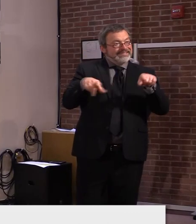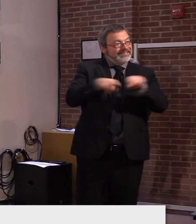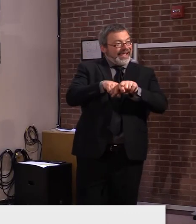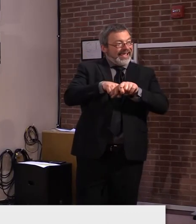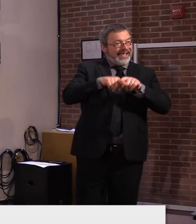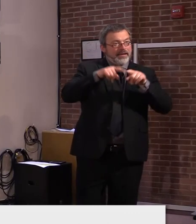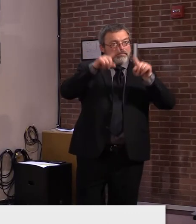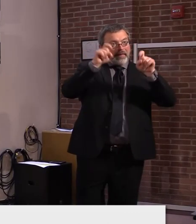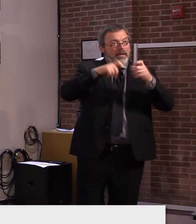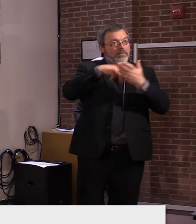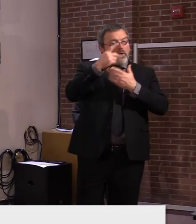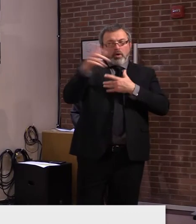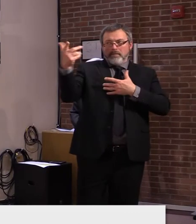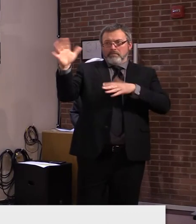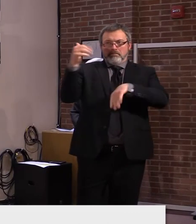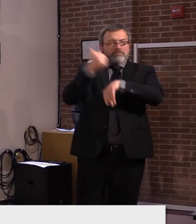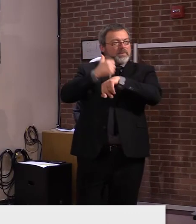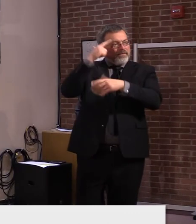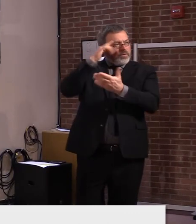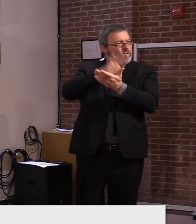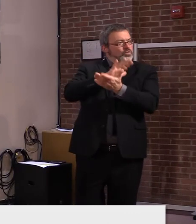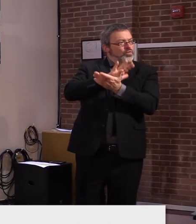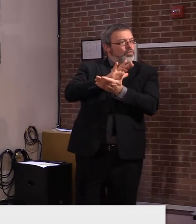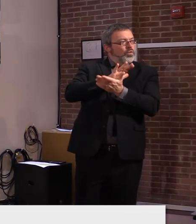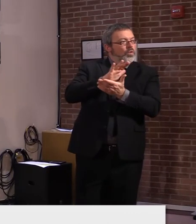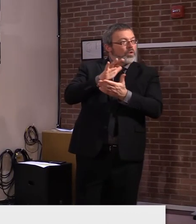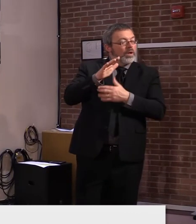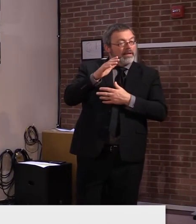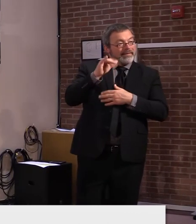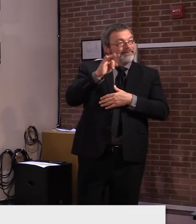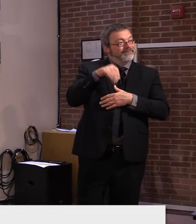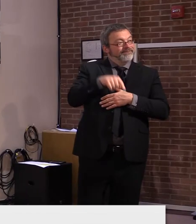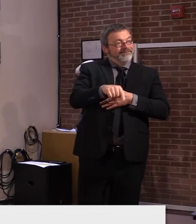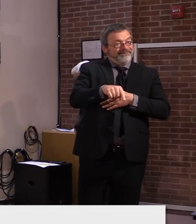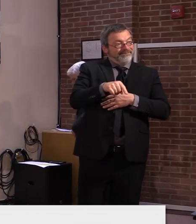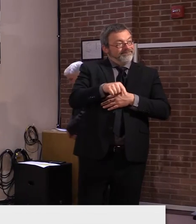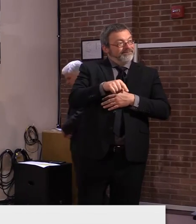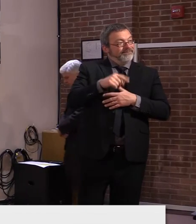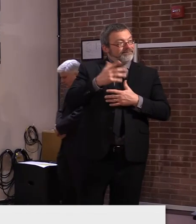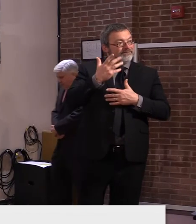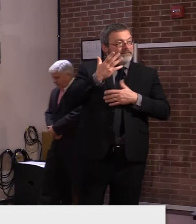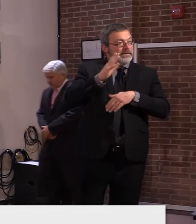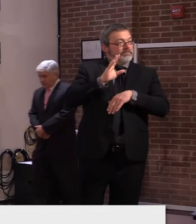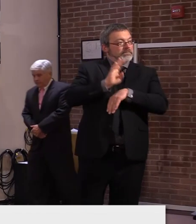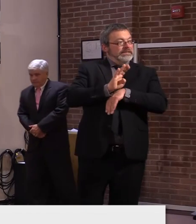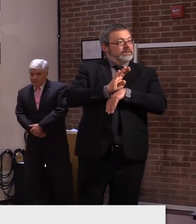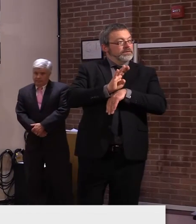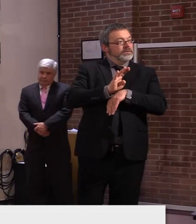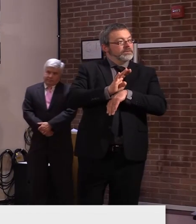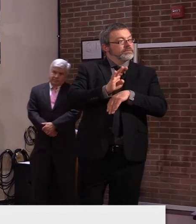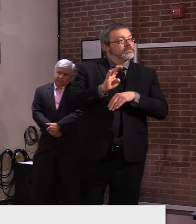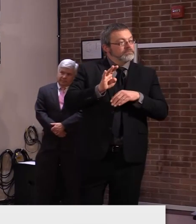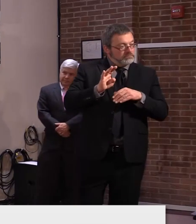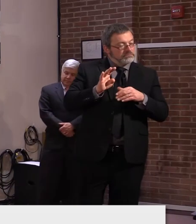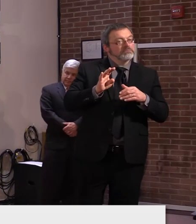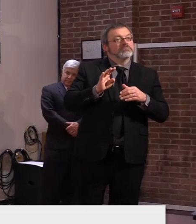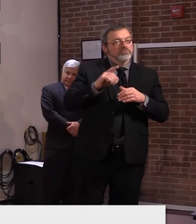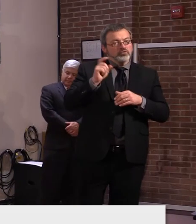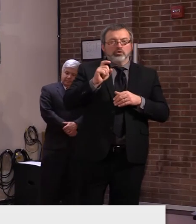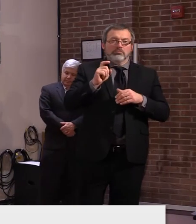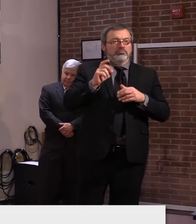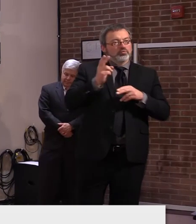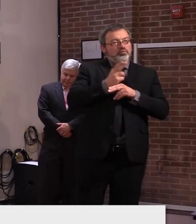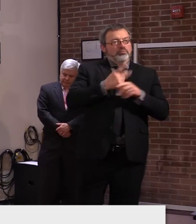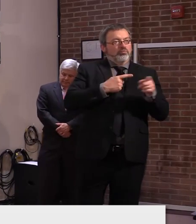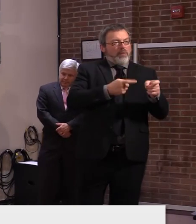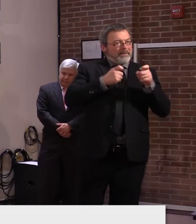employees that are asymptomatic close contacts could take antigen tests and stay on the job? I